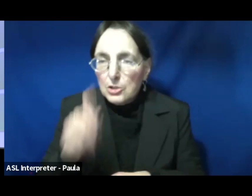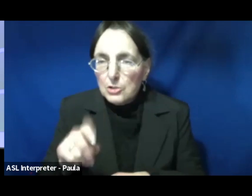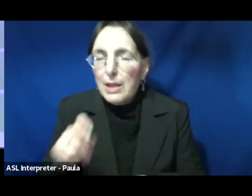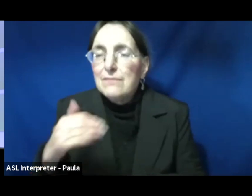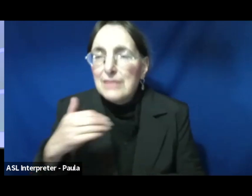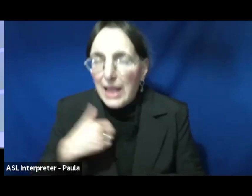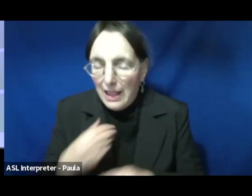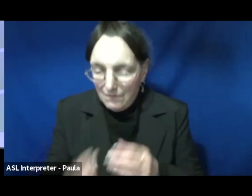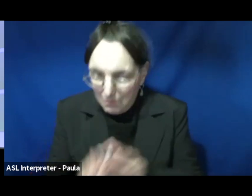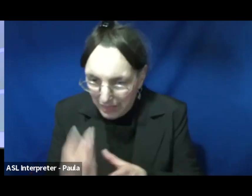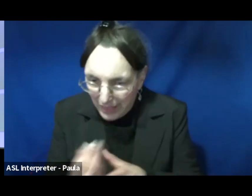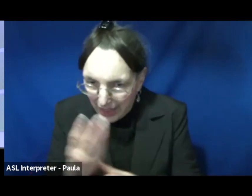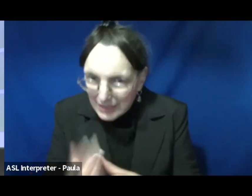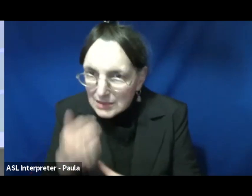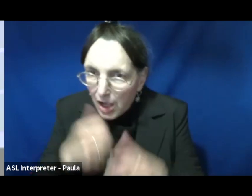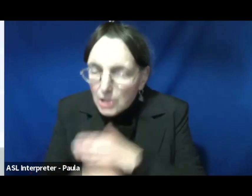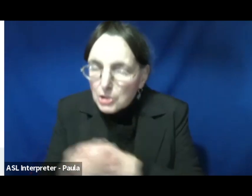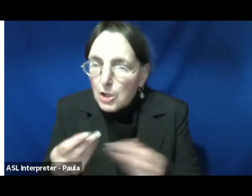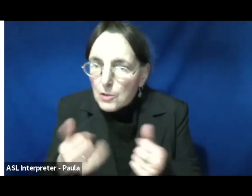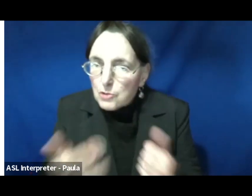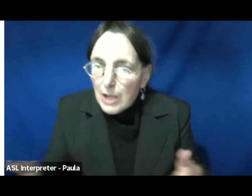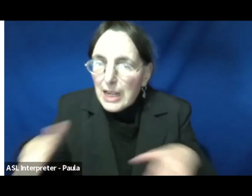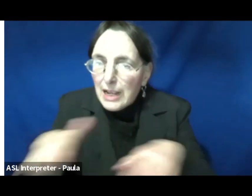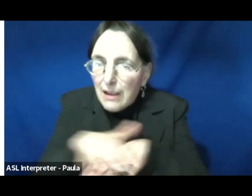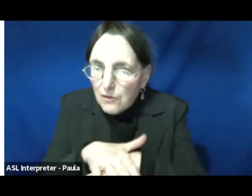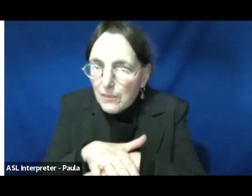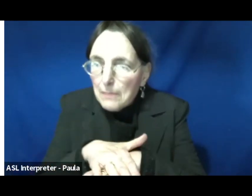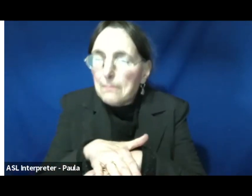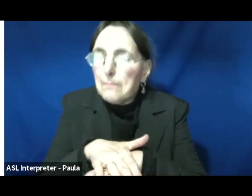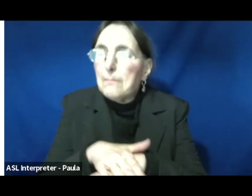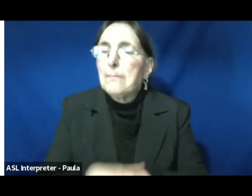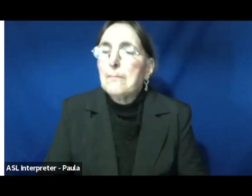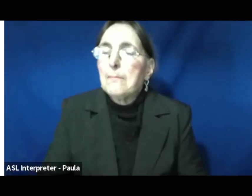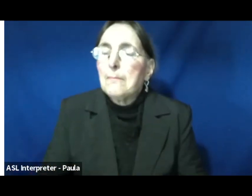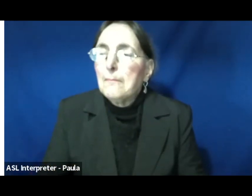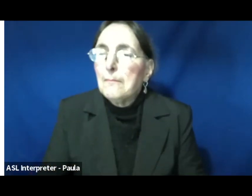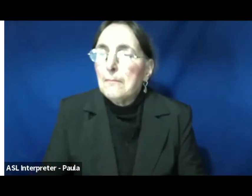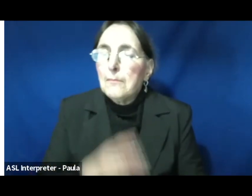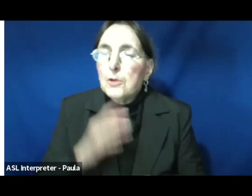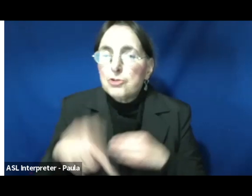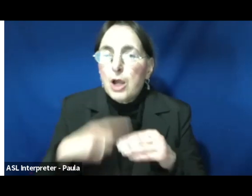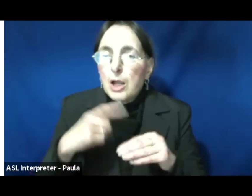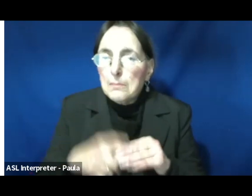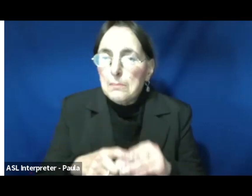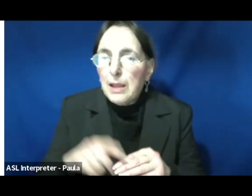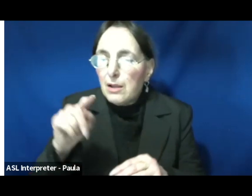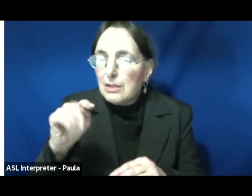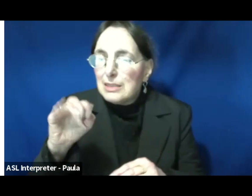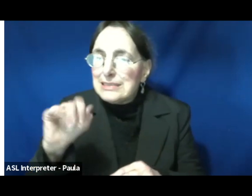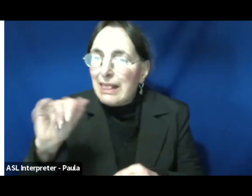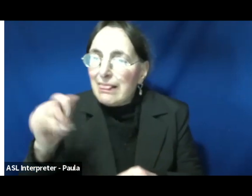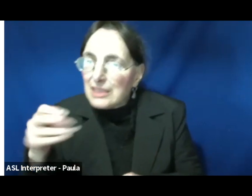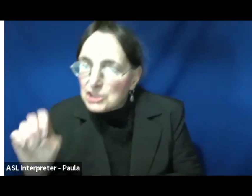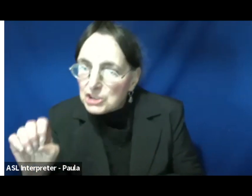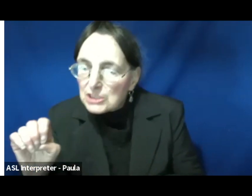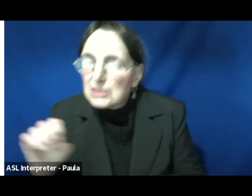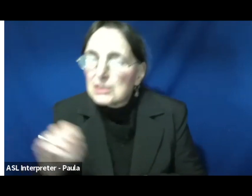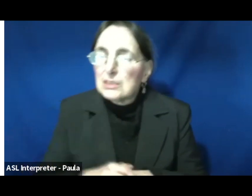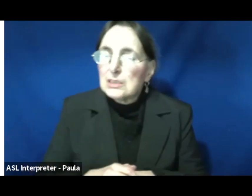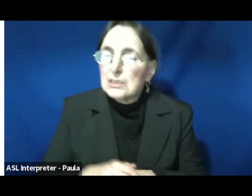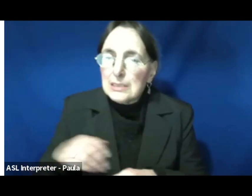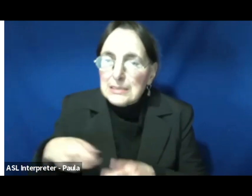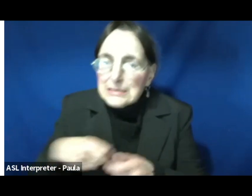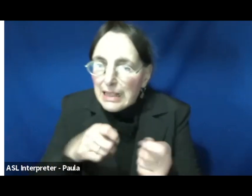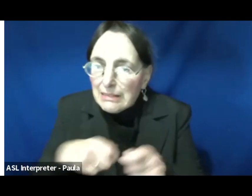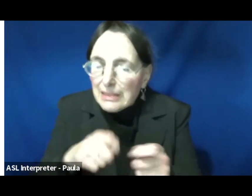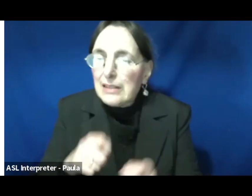of the ground. So that started talk about minimum tillage now. Oh yeah, minimum till soil, gotta do minimum till for this new stuff we're doing in ag.